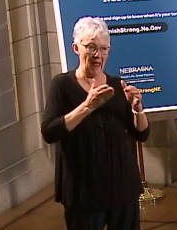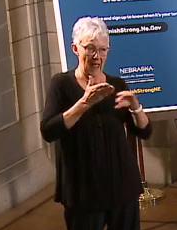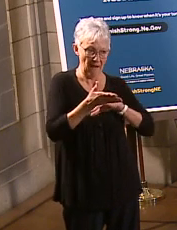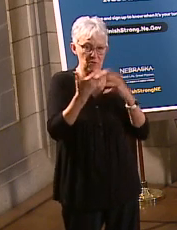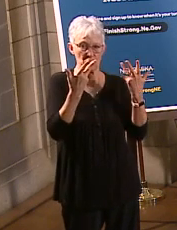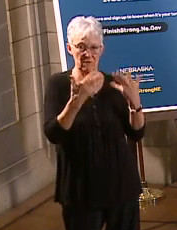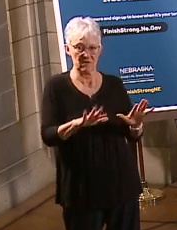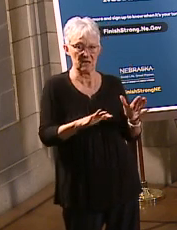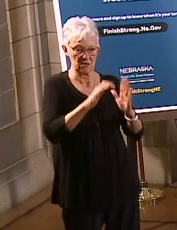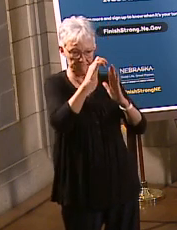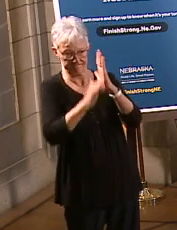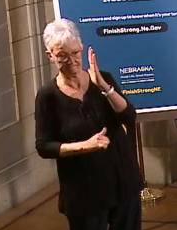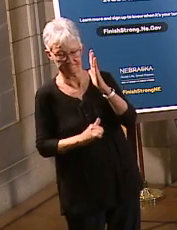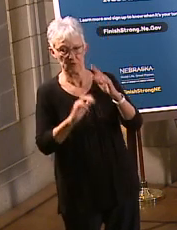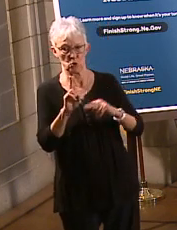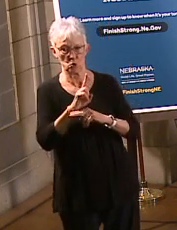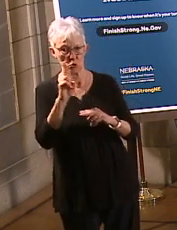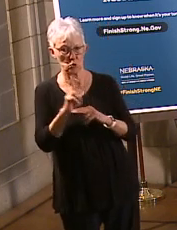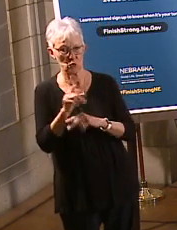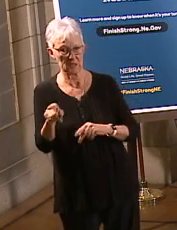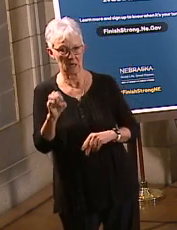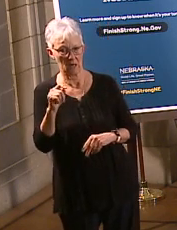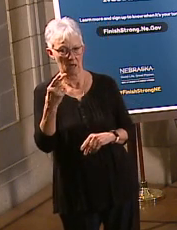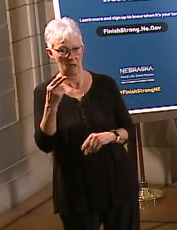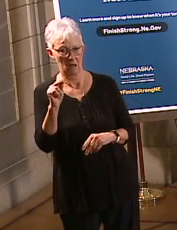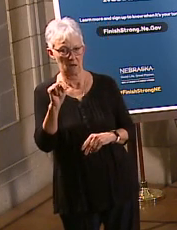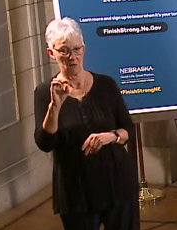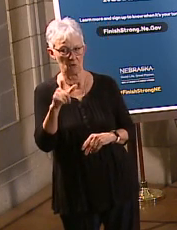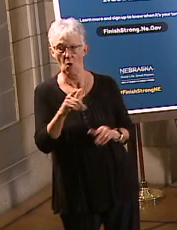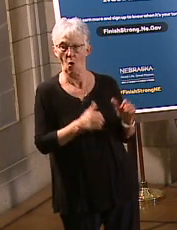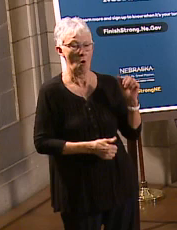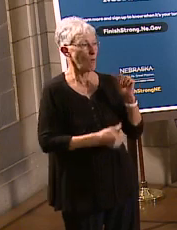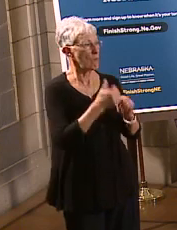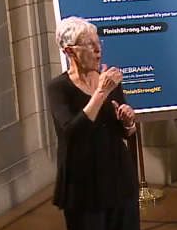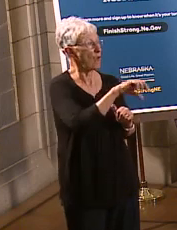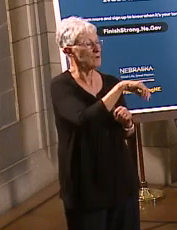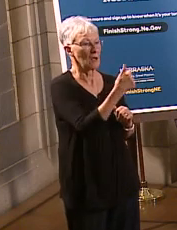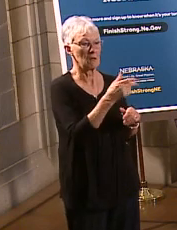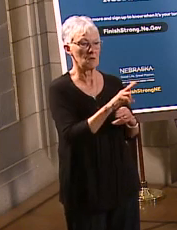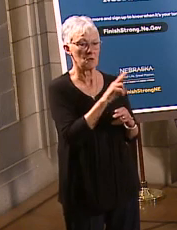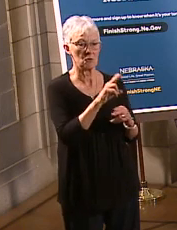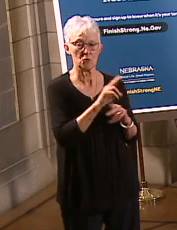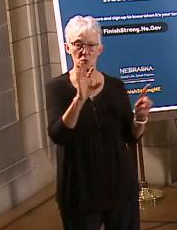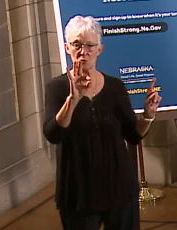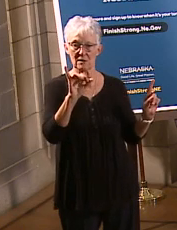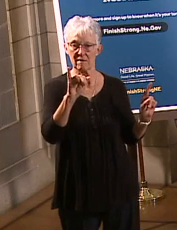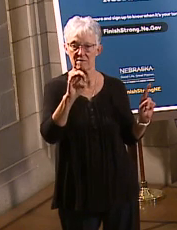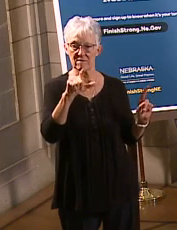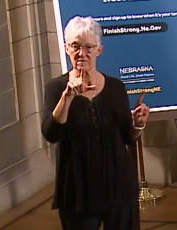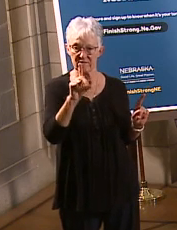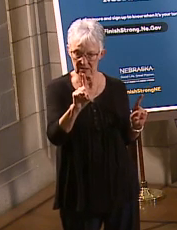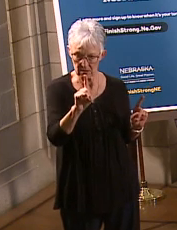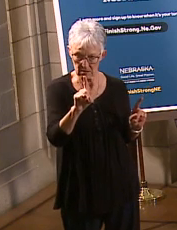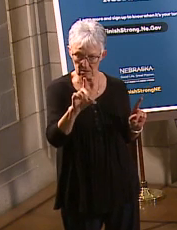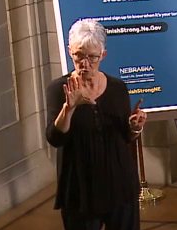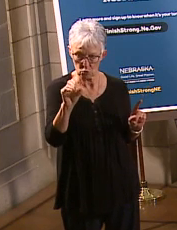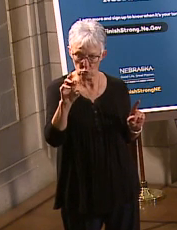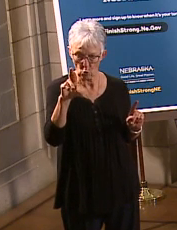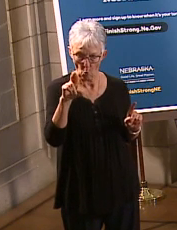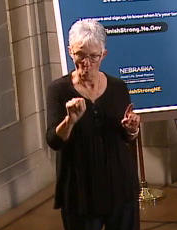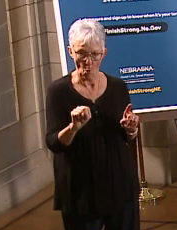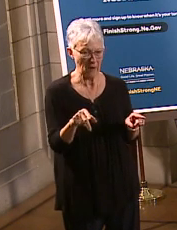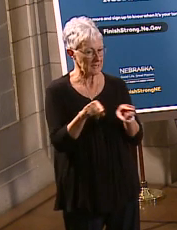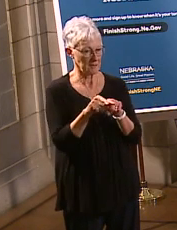other ethanol plants use field corn, which is not a treated corn. It's the same corn that's sold to livestock